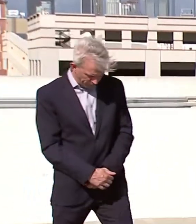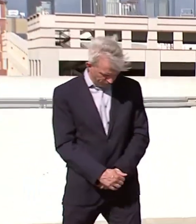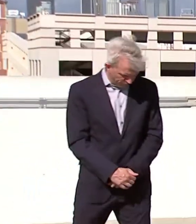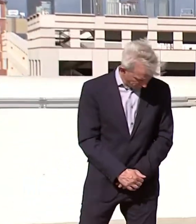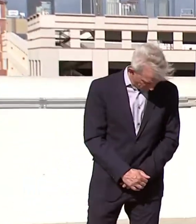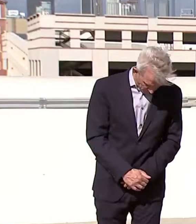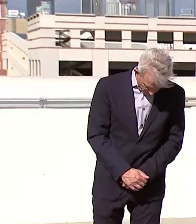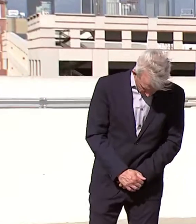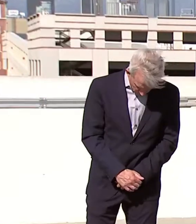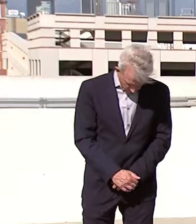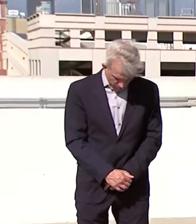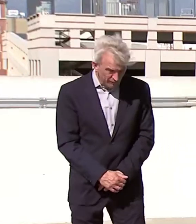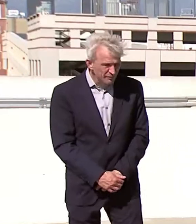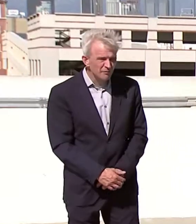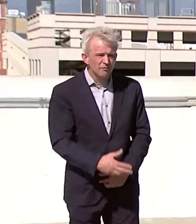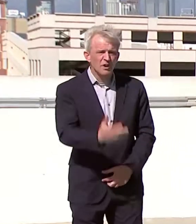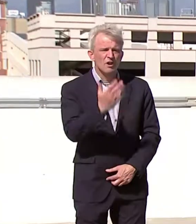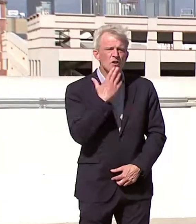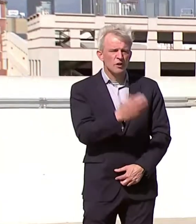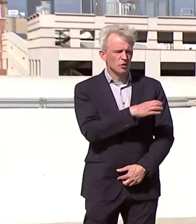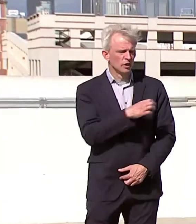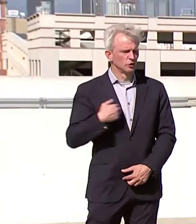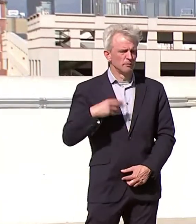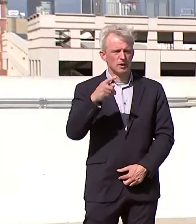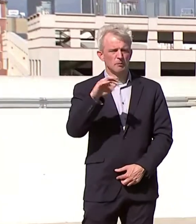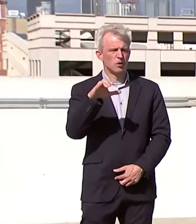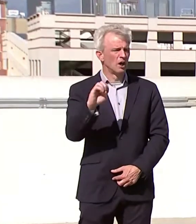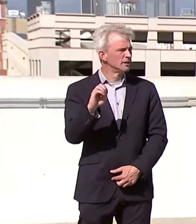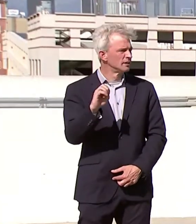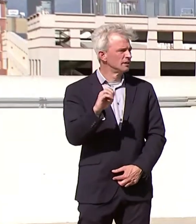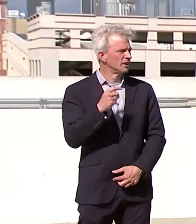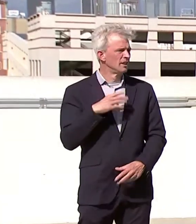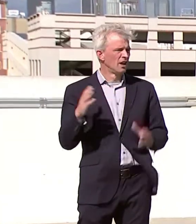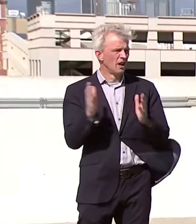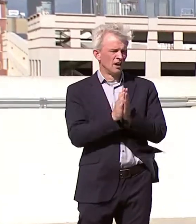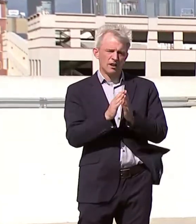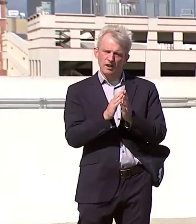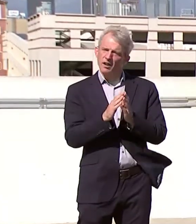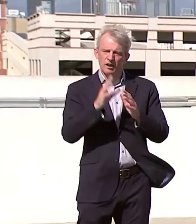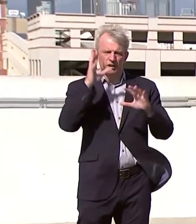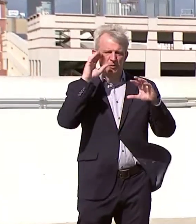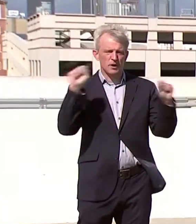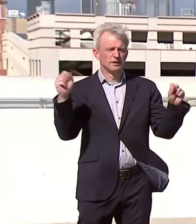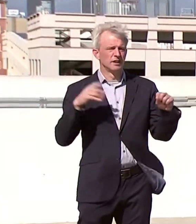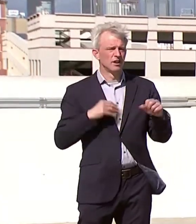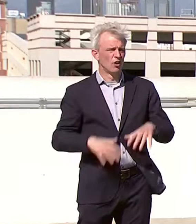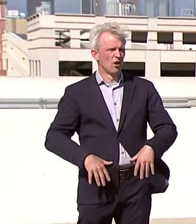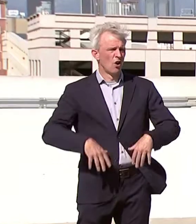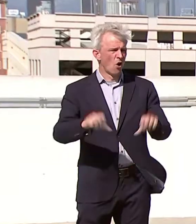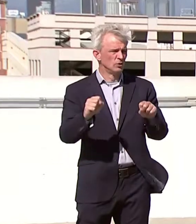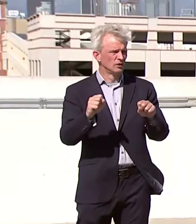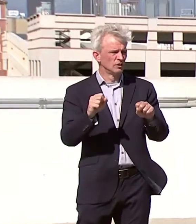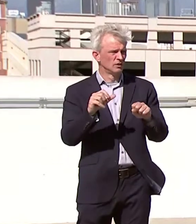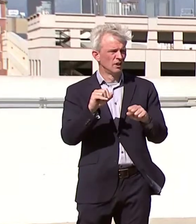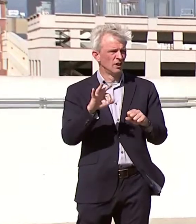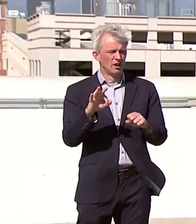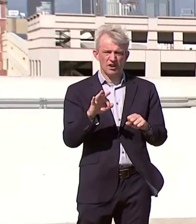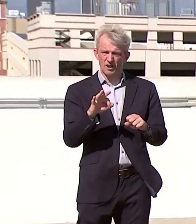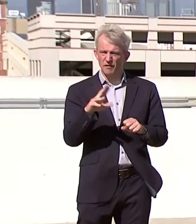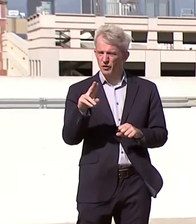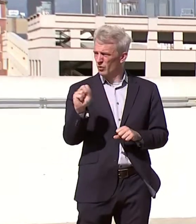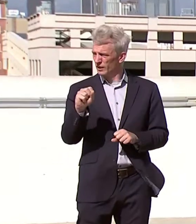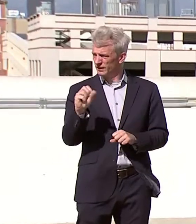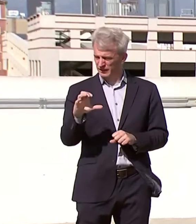Thank you very much, Councilmember Price. And now I'd like to ask the president and the host of our president of our